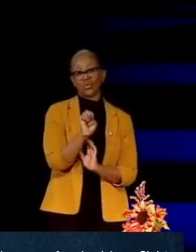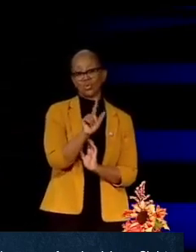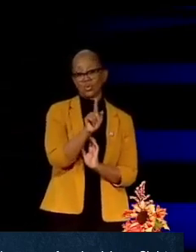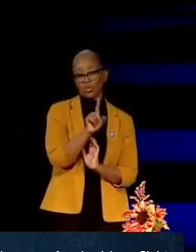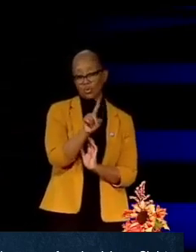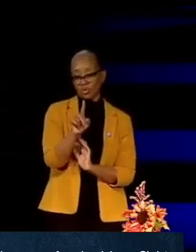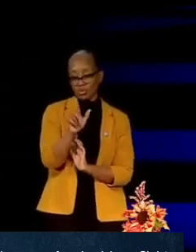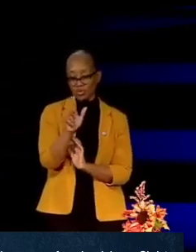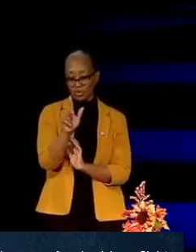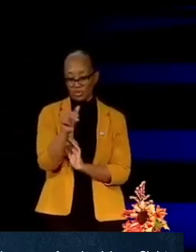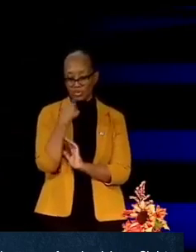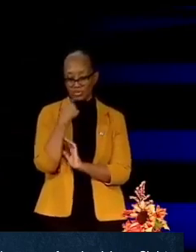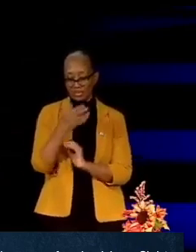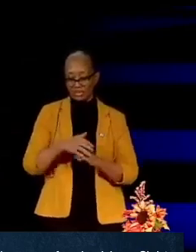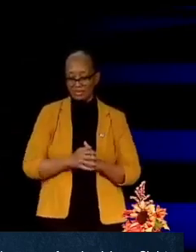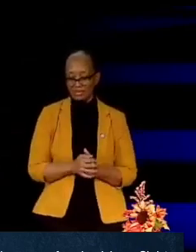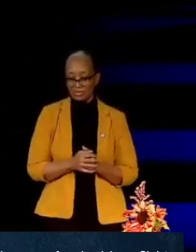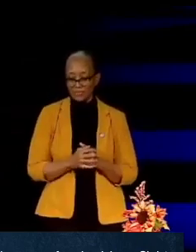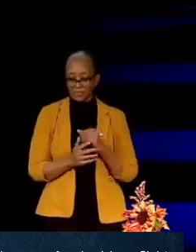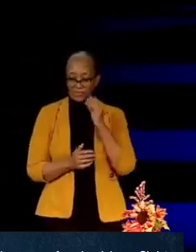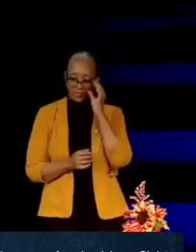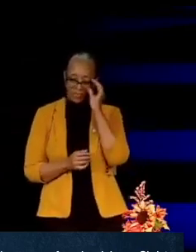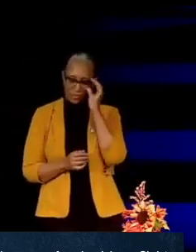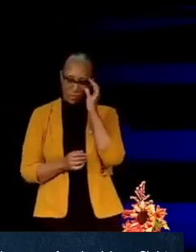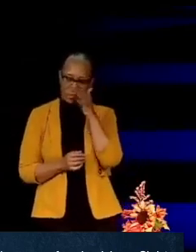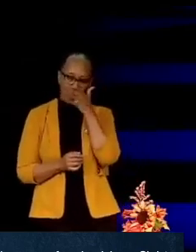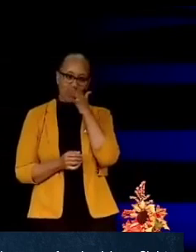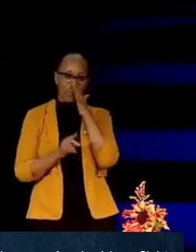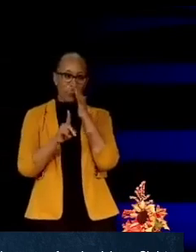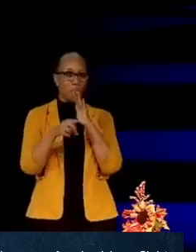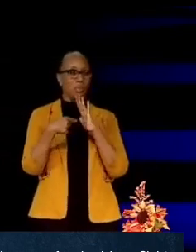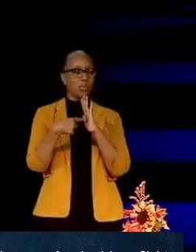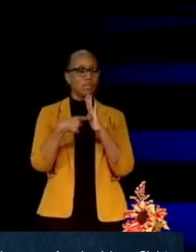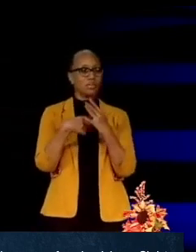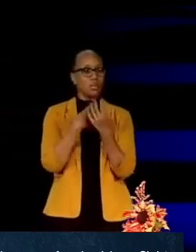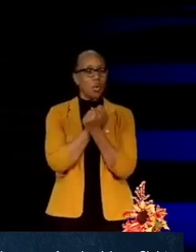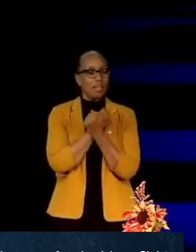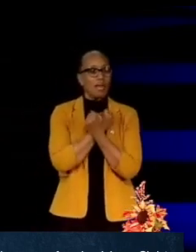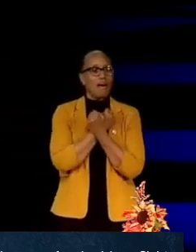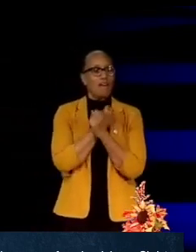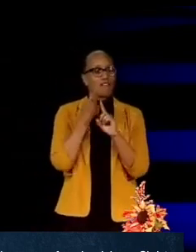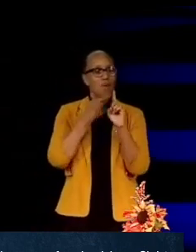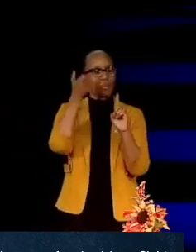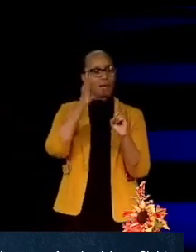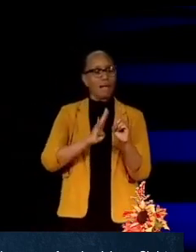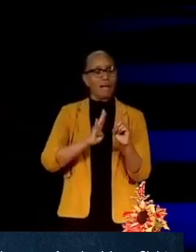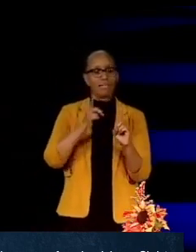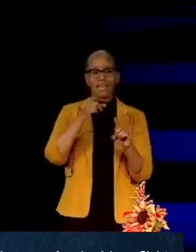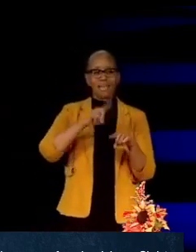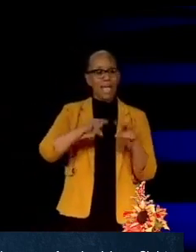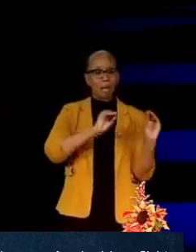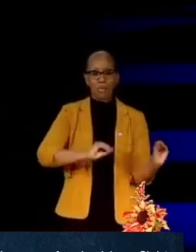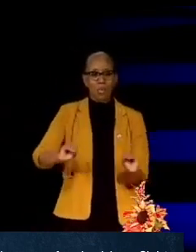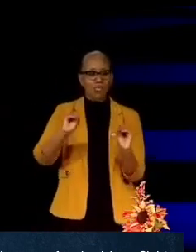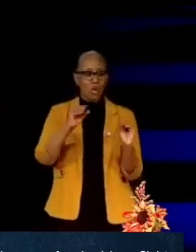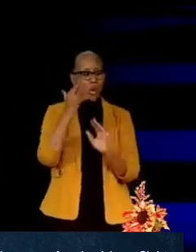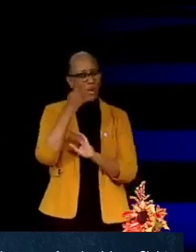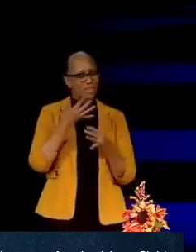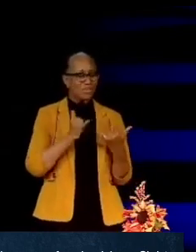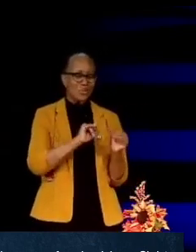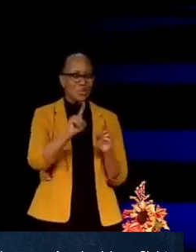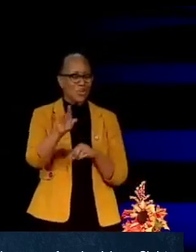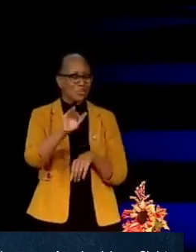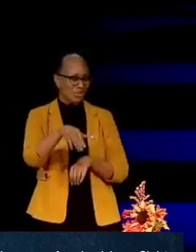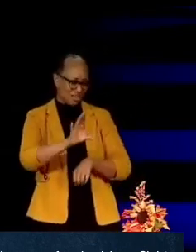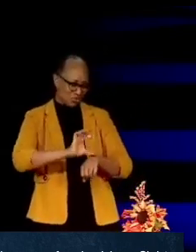23 says, keep yourselves in the love of God. Yes. Come on, somebody. They can't shake you. Why are you still going to